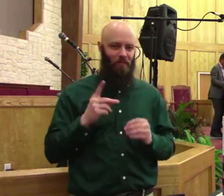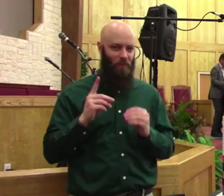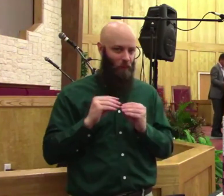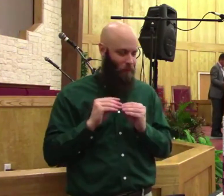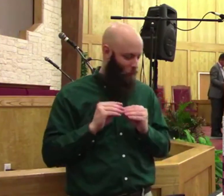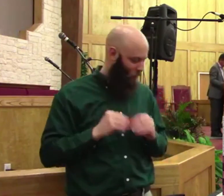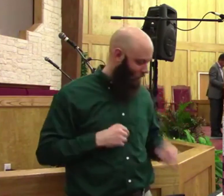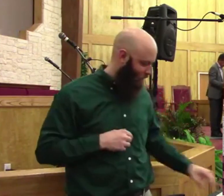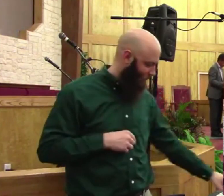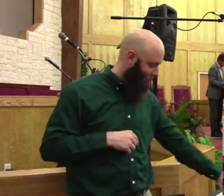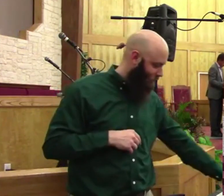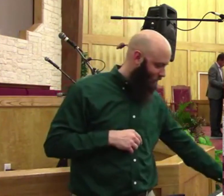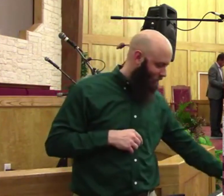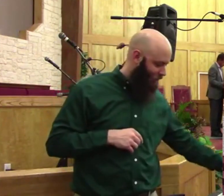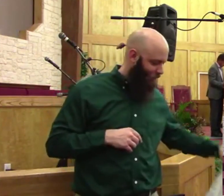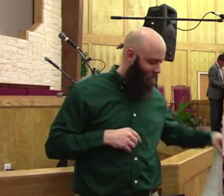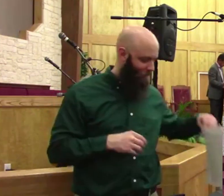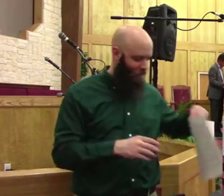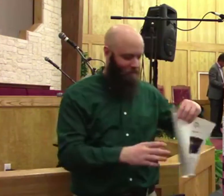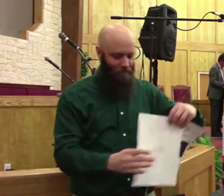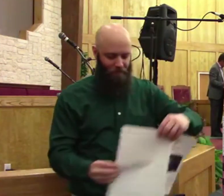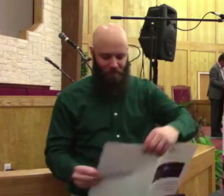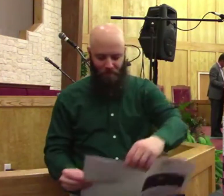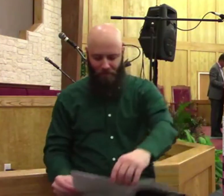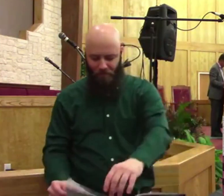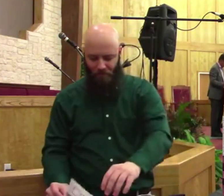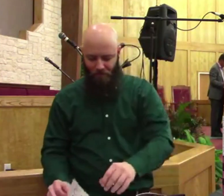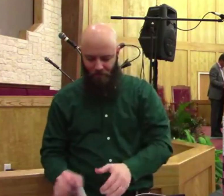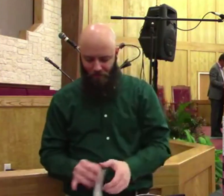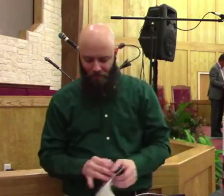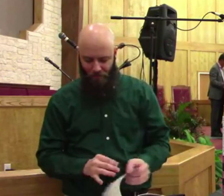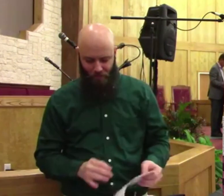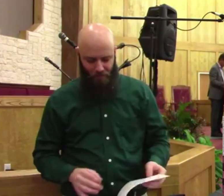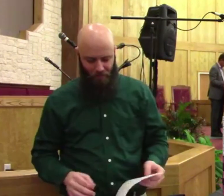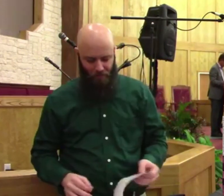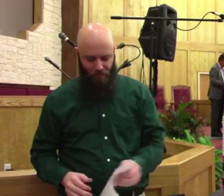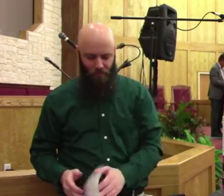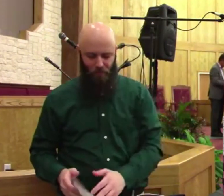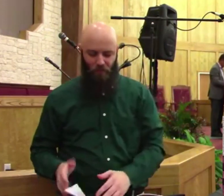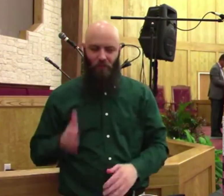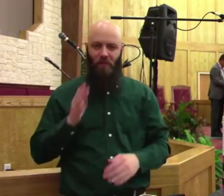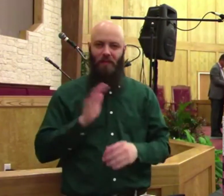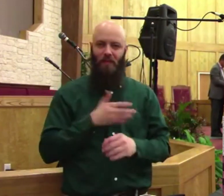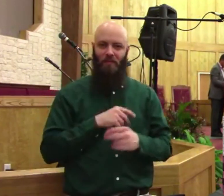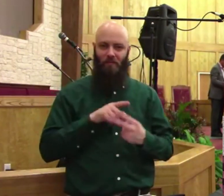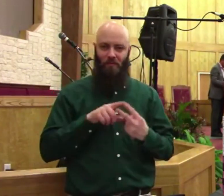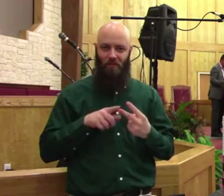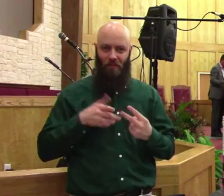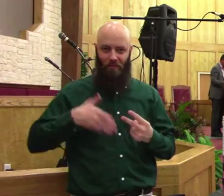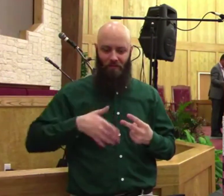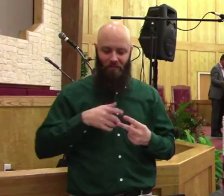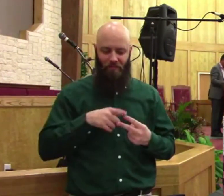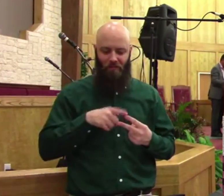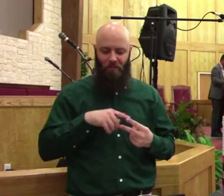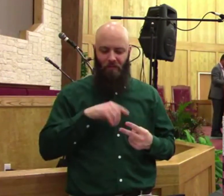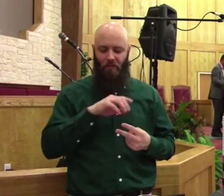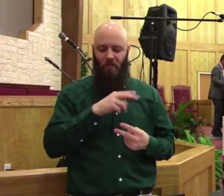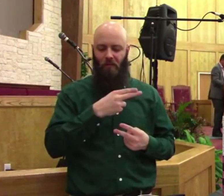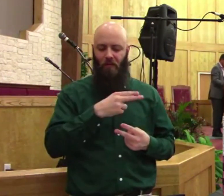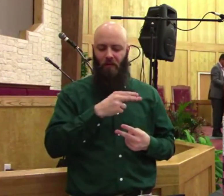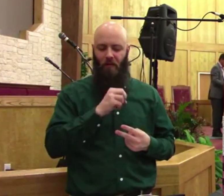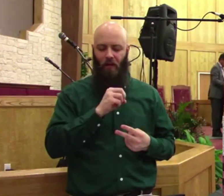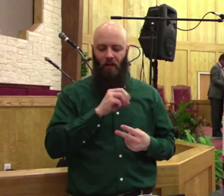"How Firm a Foundation" from your hymn, from your bulletin is page 7.